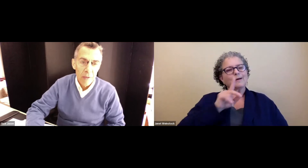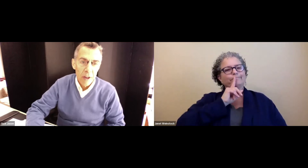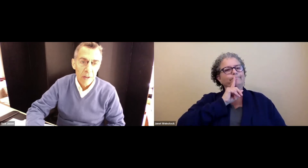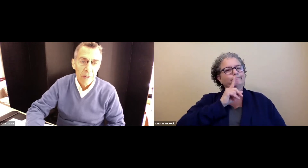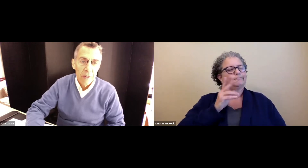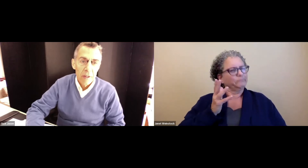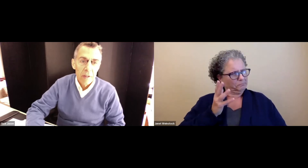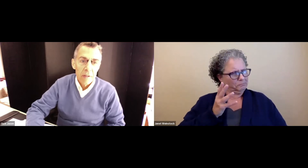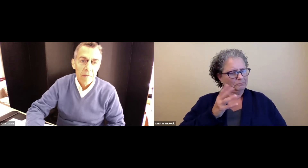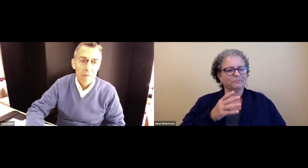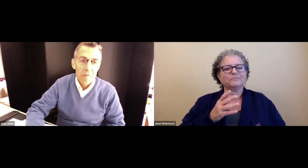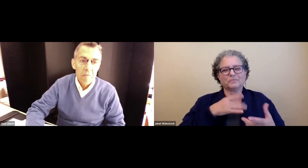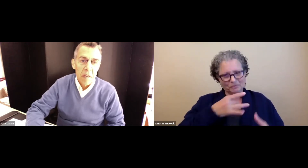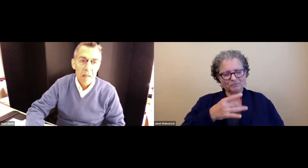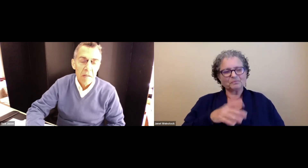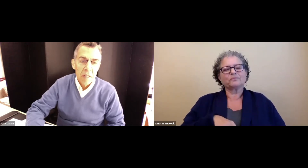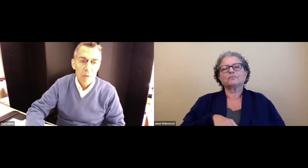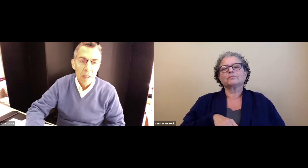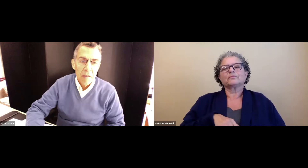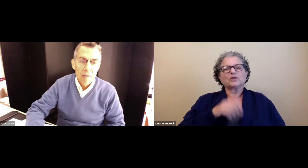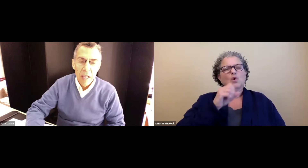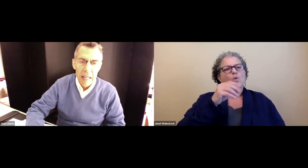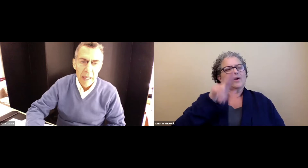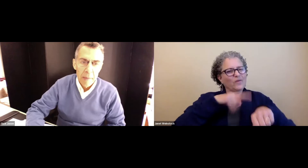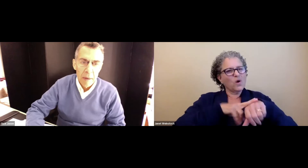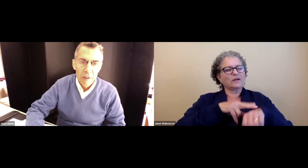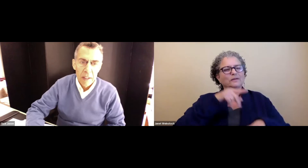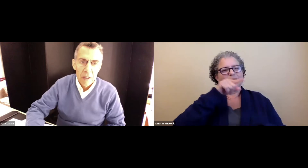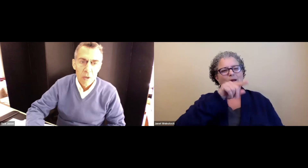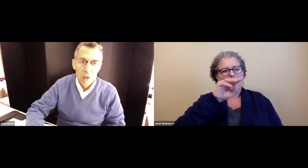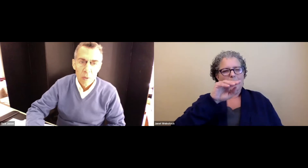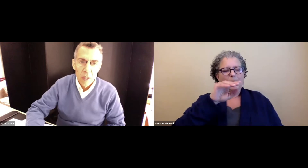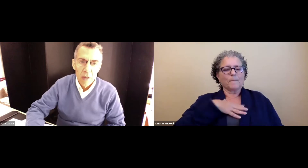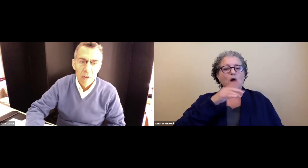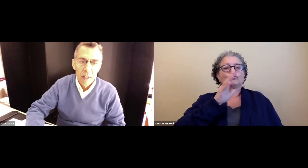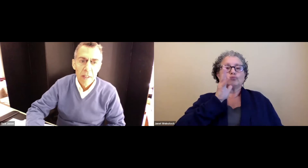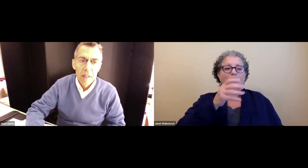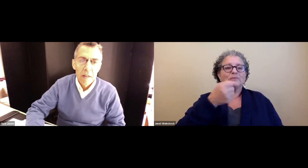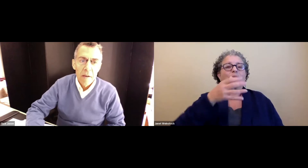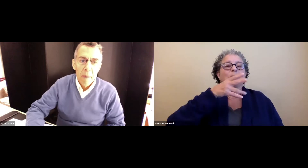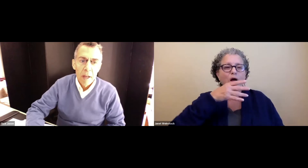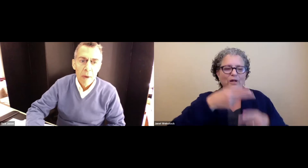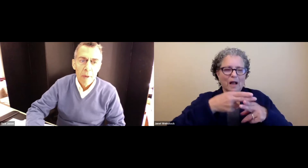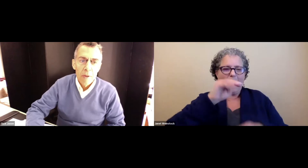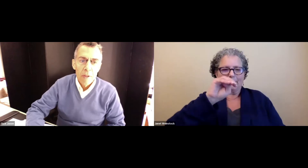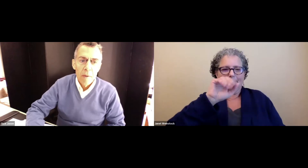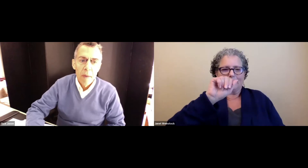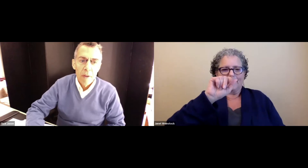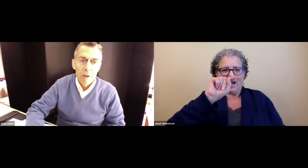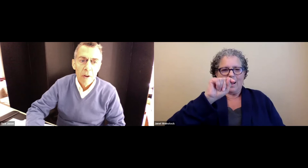great-grandfather didn't really say anything about the fact that his 2 children were deaf. And my grandmother's mother, her name, by the